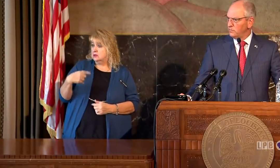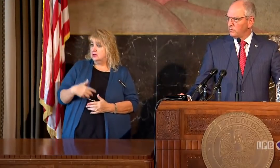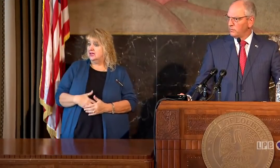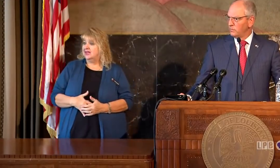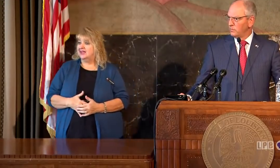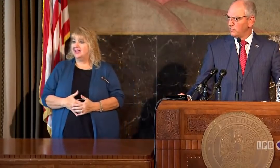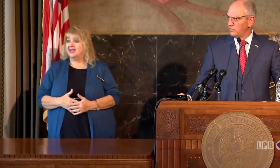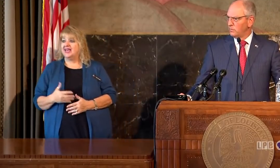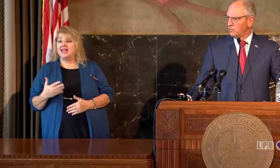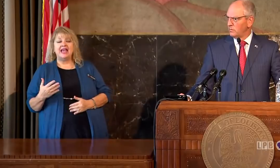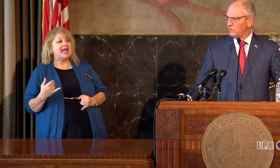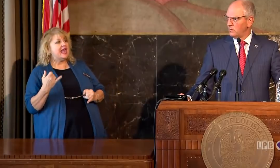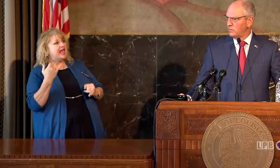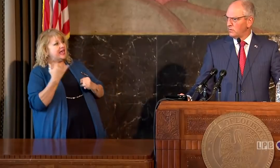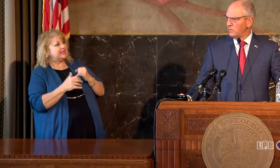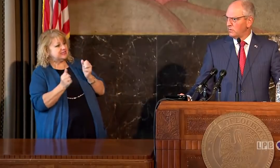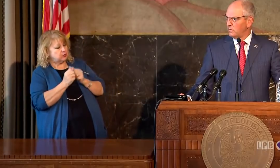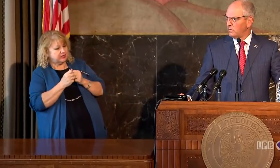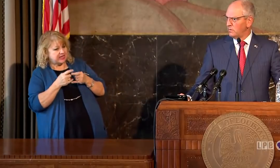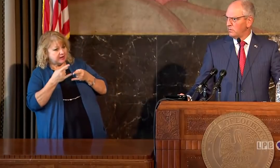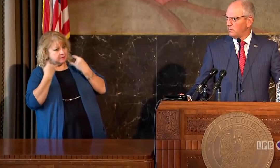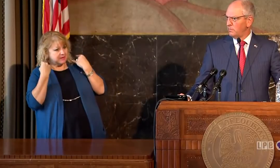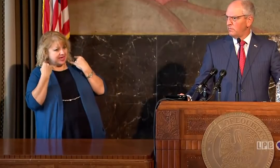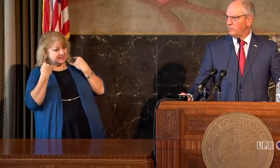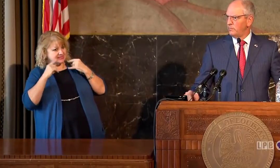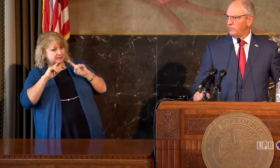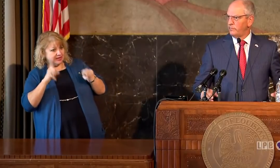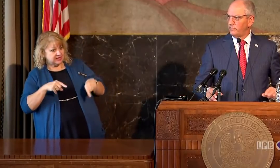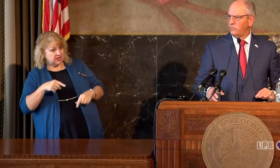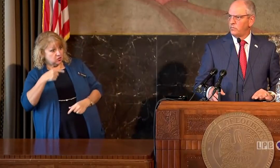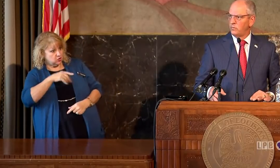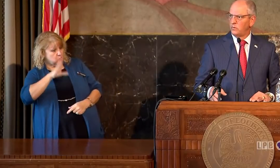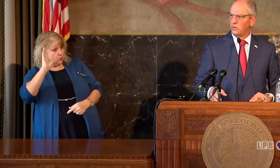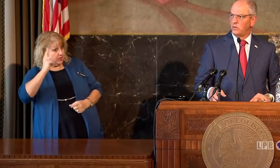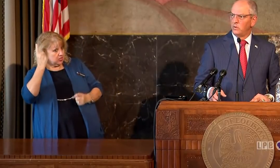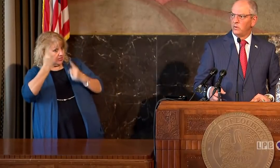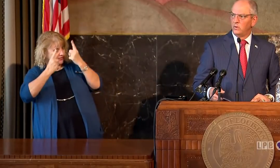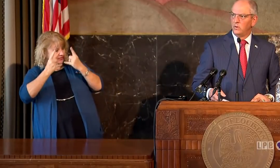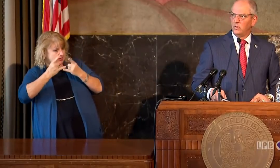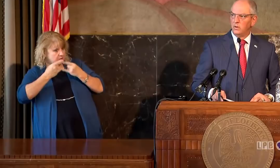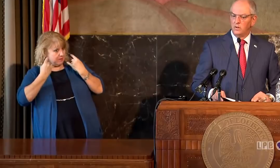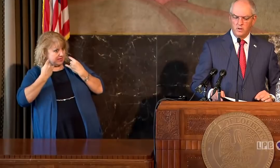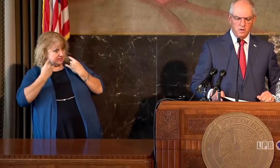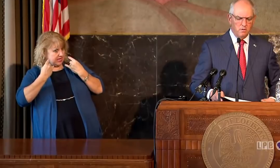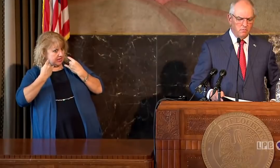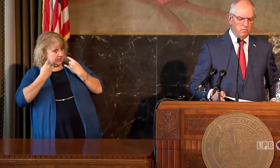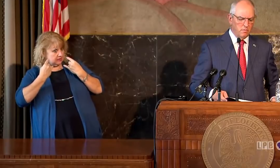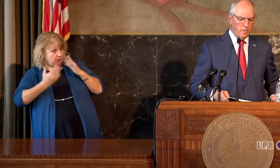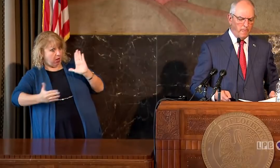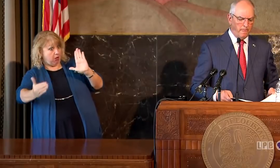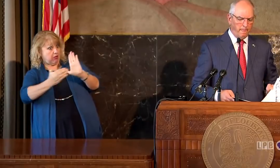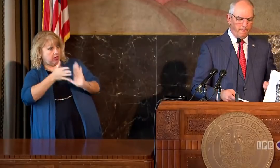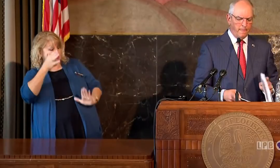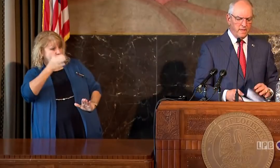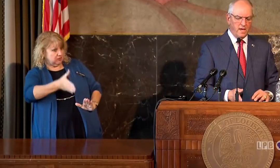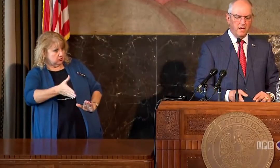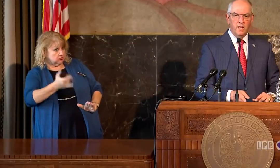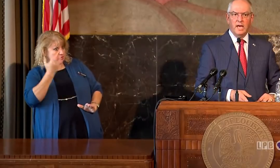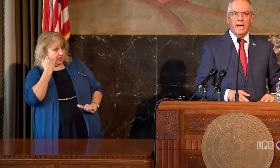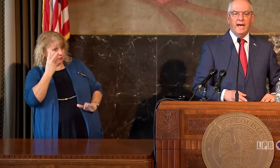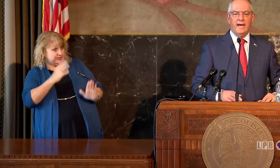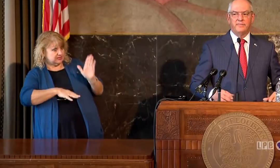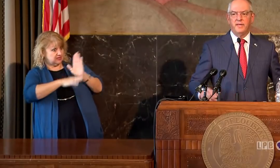of ending on the mask mandate, would you consider reinstating another mask mandate in the future if we go through a similar surge like what we saw a few months ago?